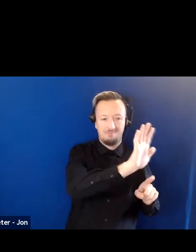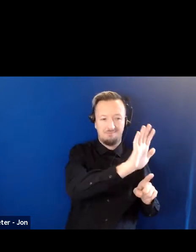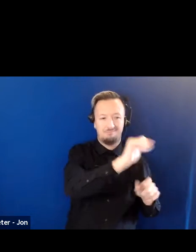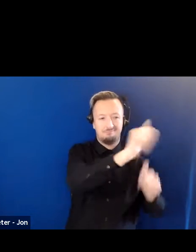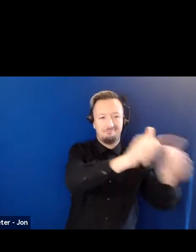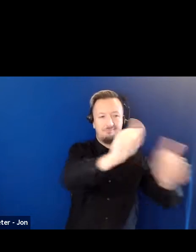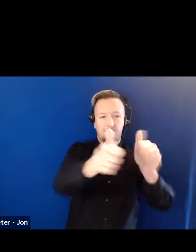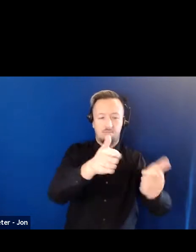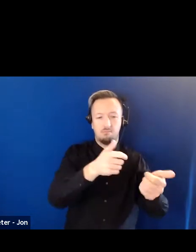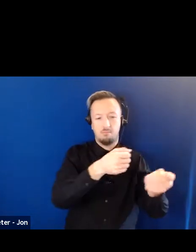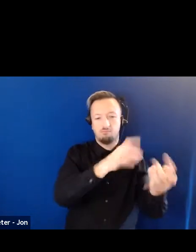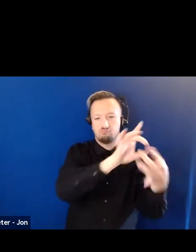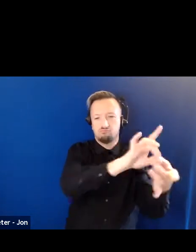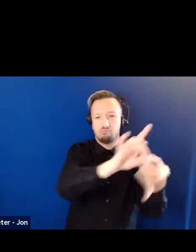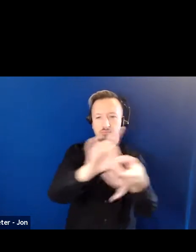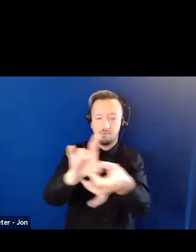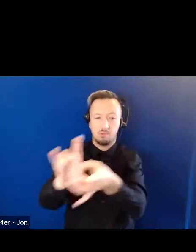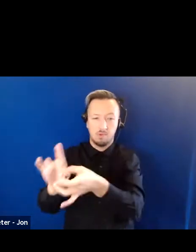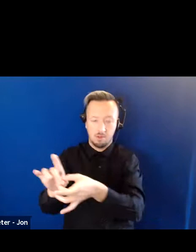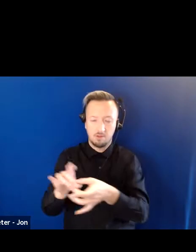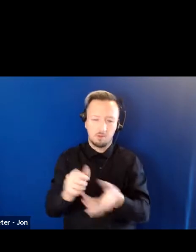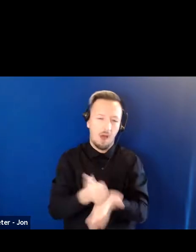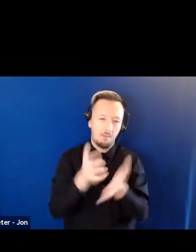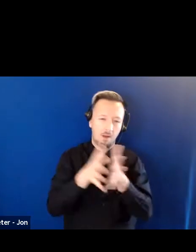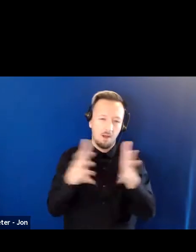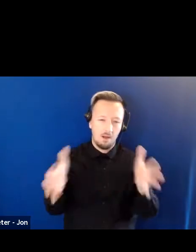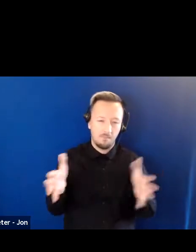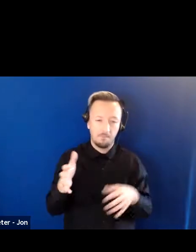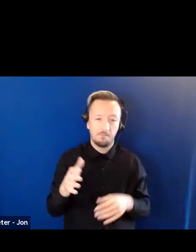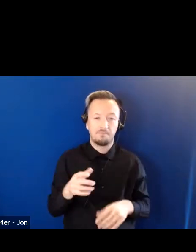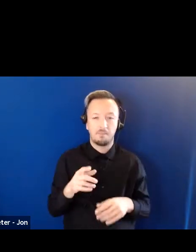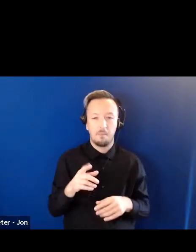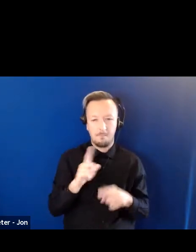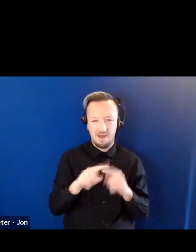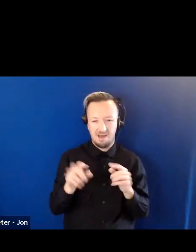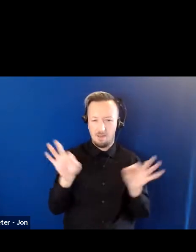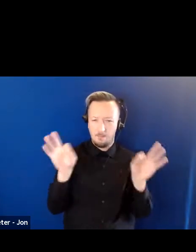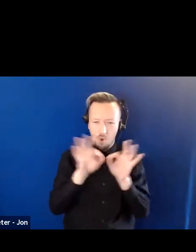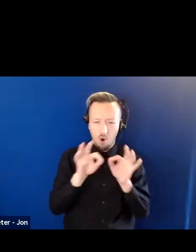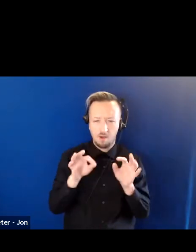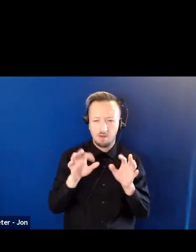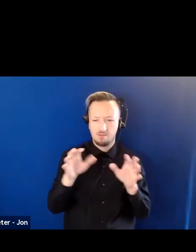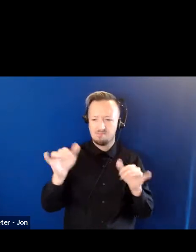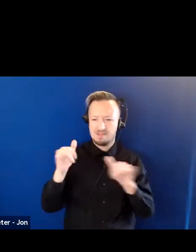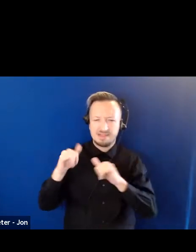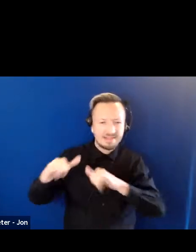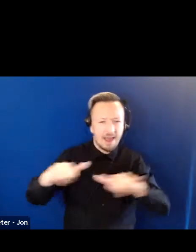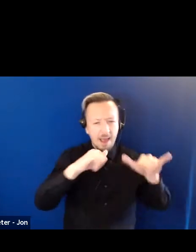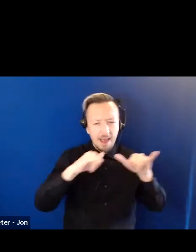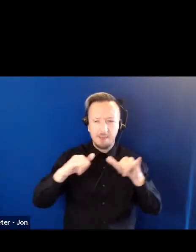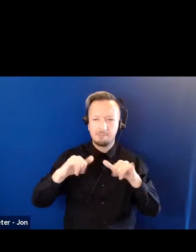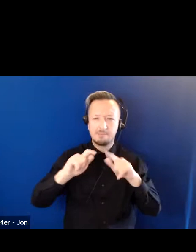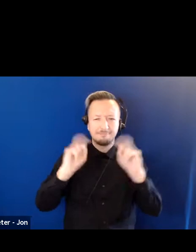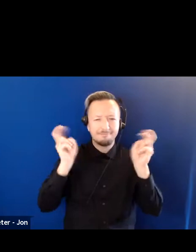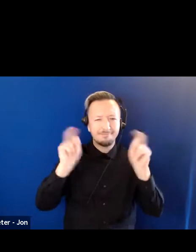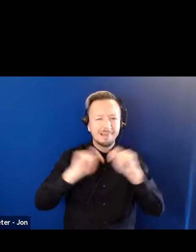they service. And so when we can develop coalitions and everybody gets on the same page, we found